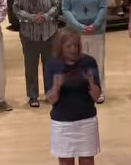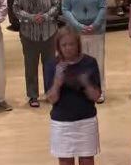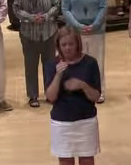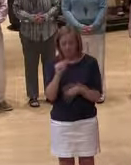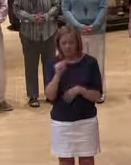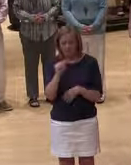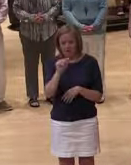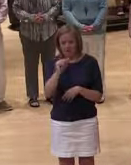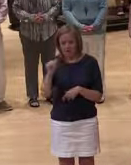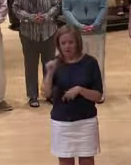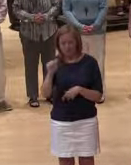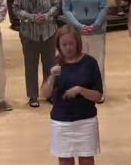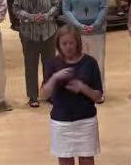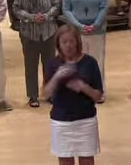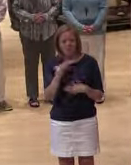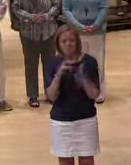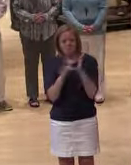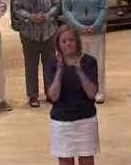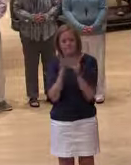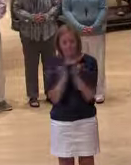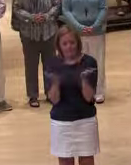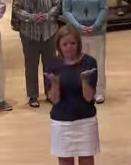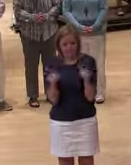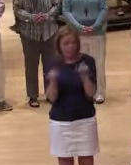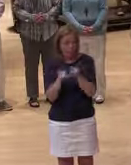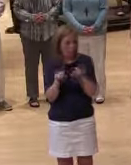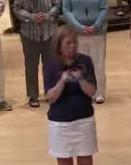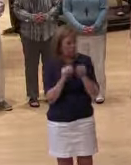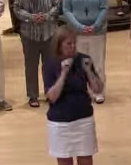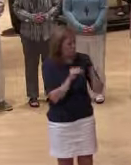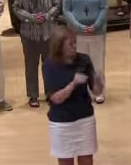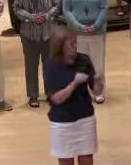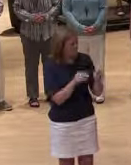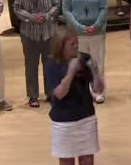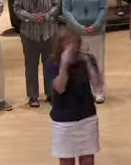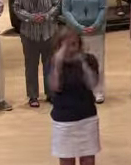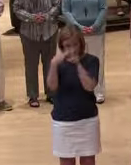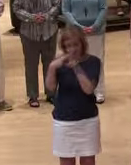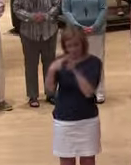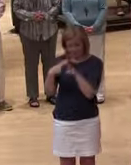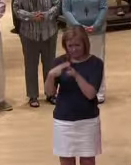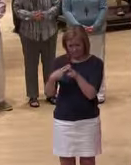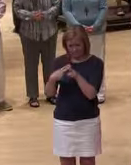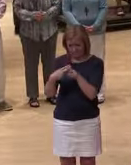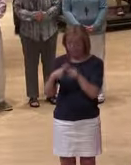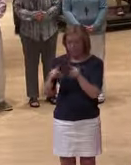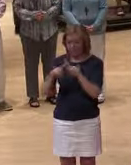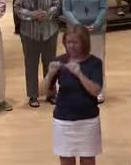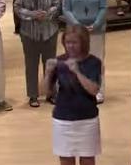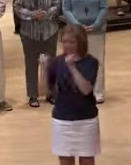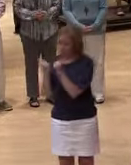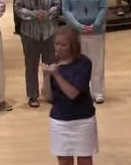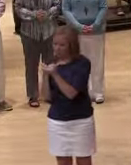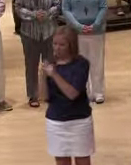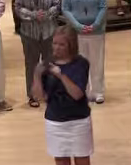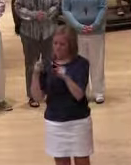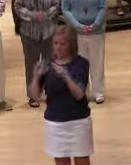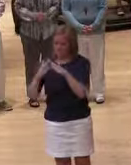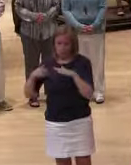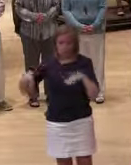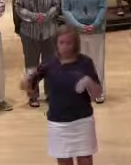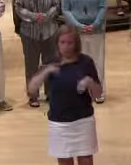Anonymous, and the Bible. We also place on the altar the names of the different agencies from our community that